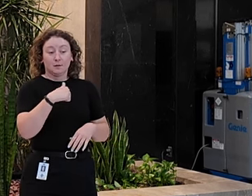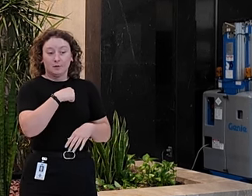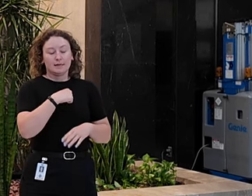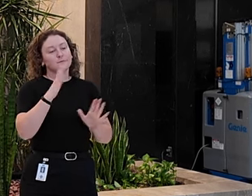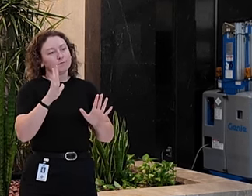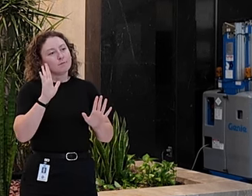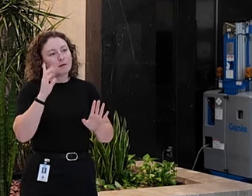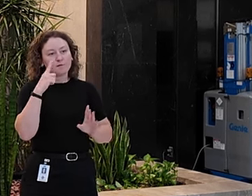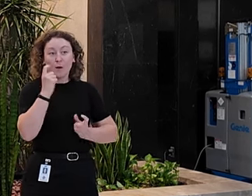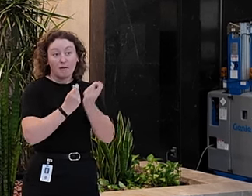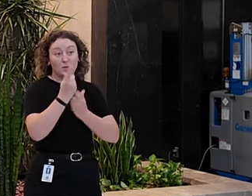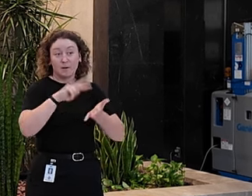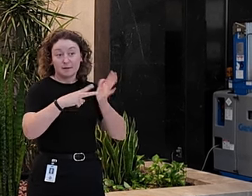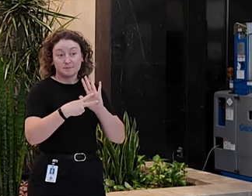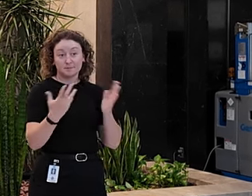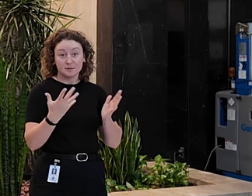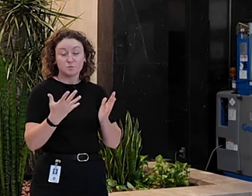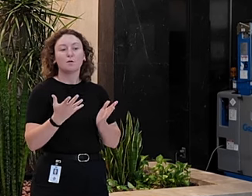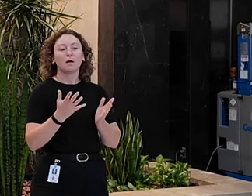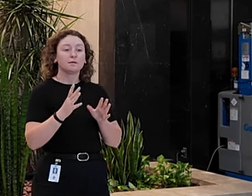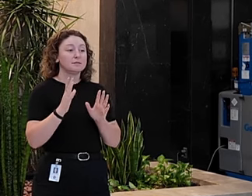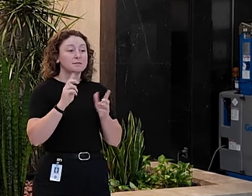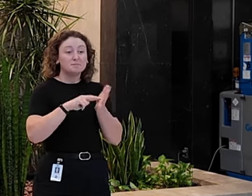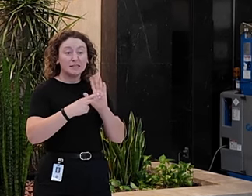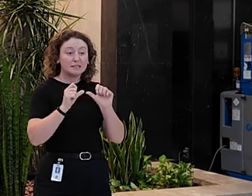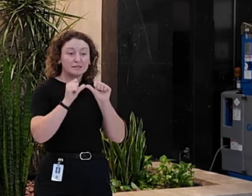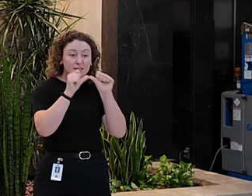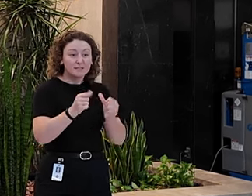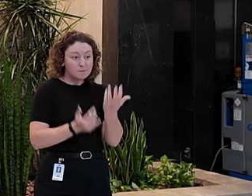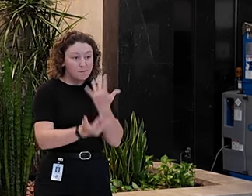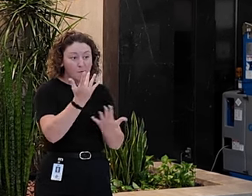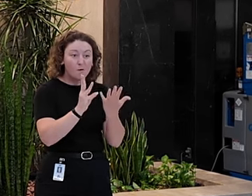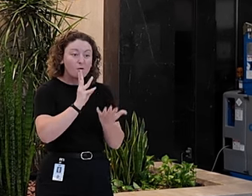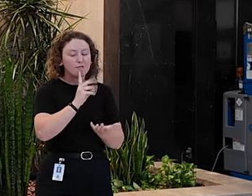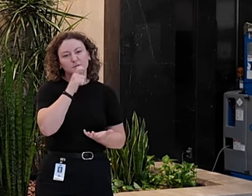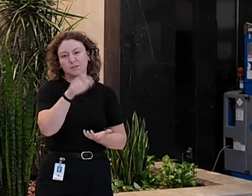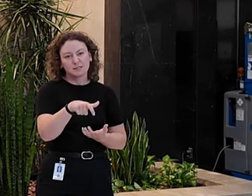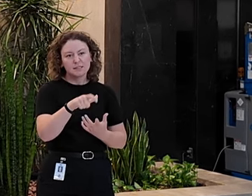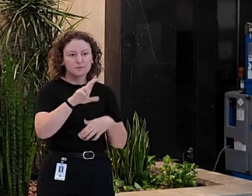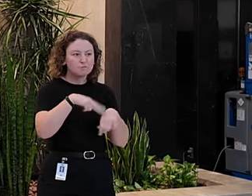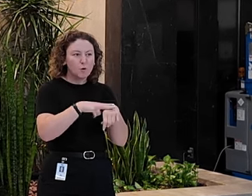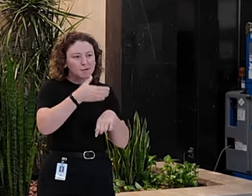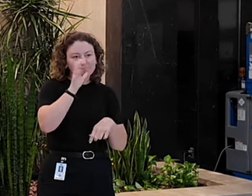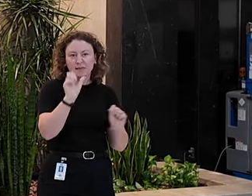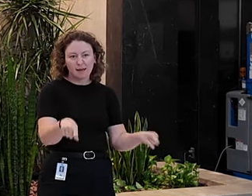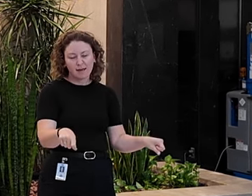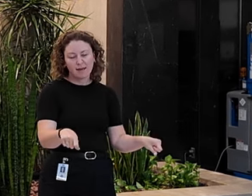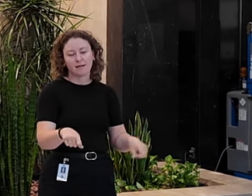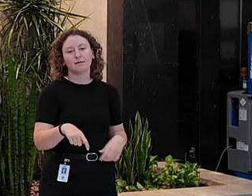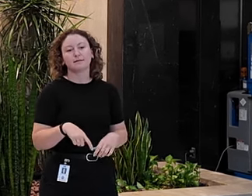For everybody, what that means is that no longer a need to boil water, that normal consumption can take